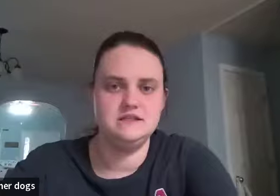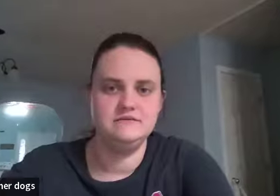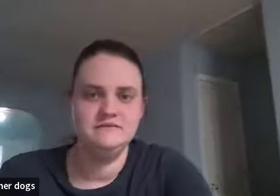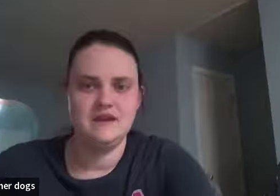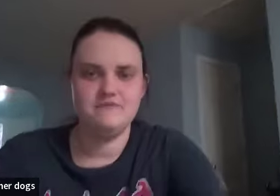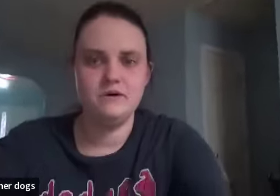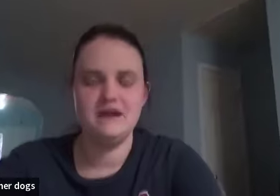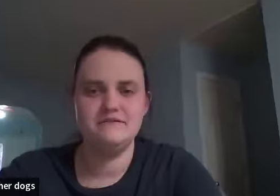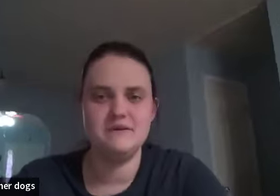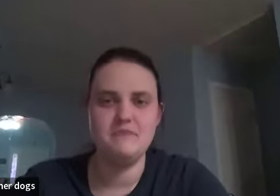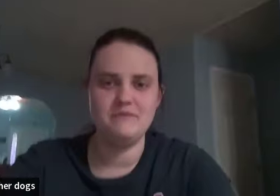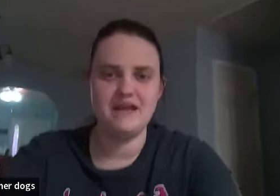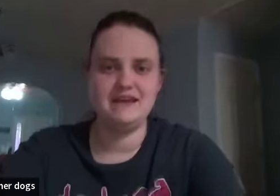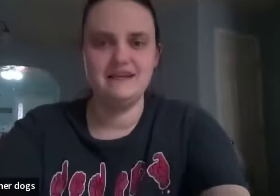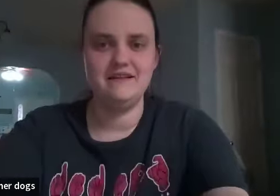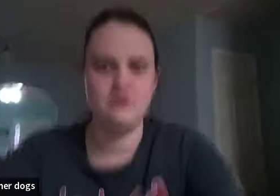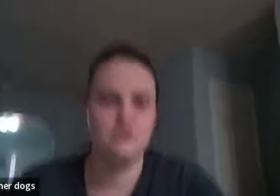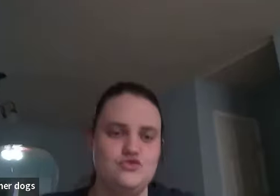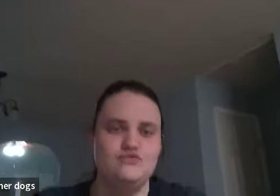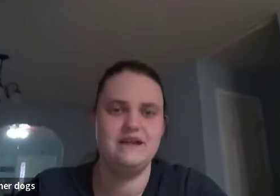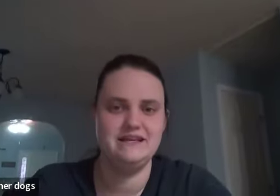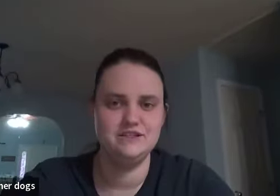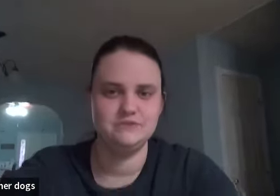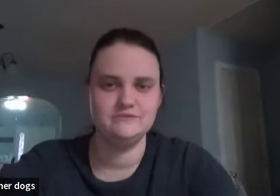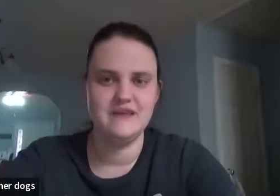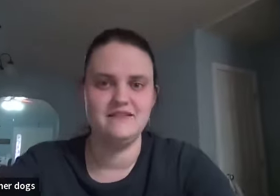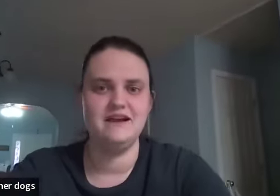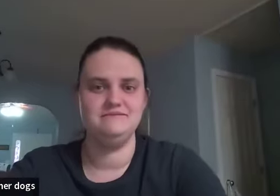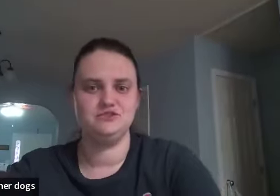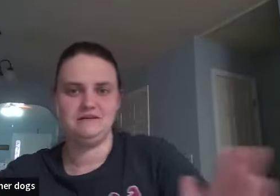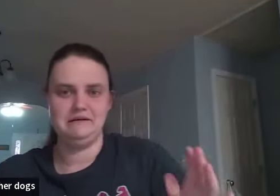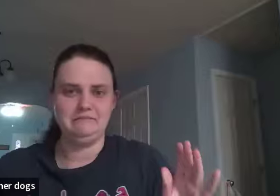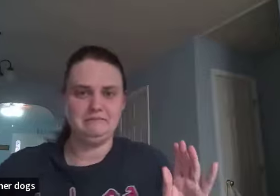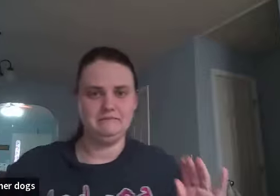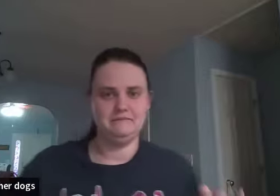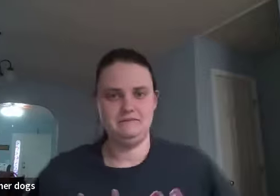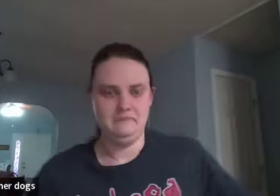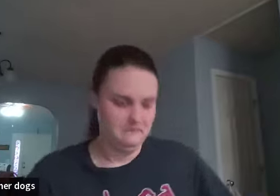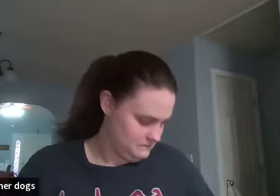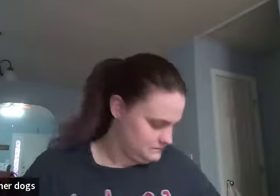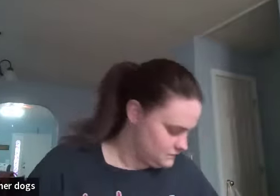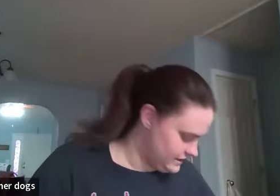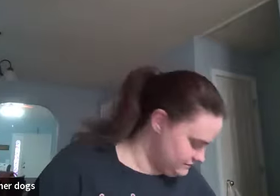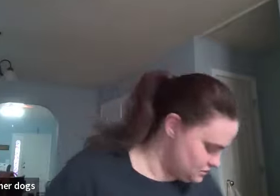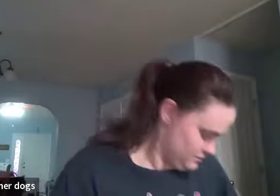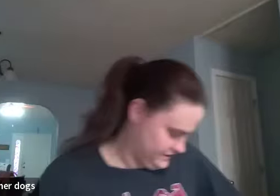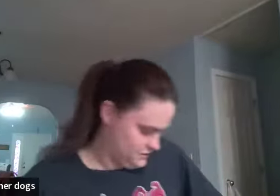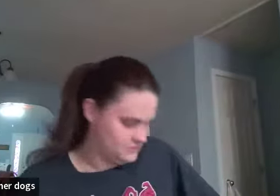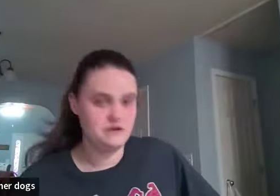crazy. Every time I move my hand, it like goes right into that light. I'm trying to like, well, sorry, dogs.